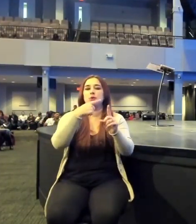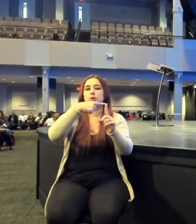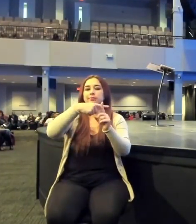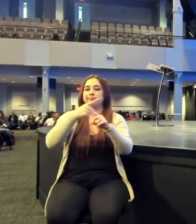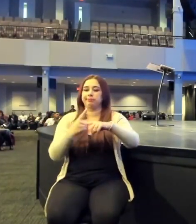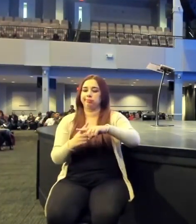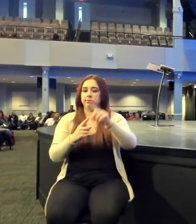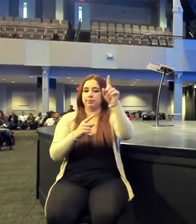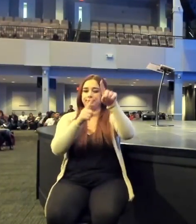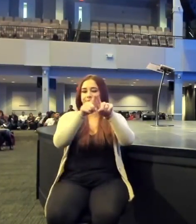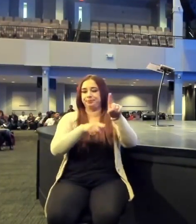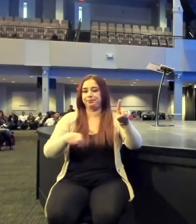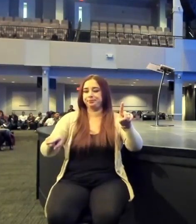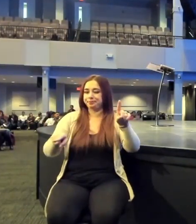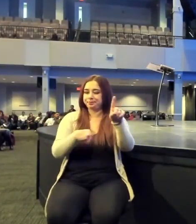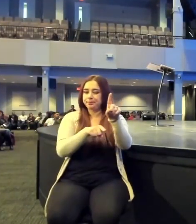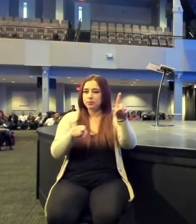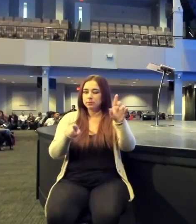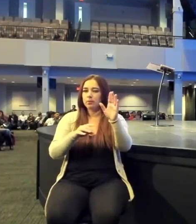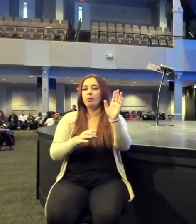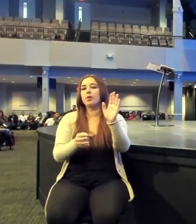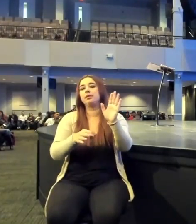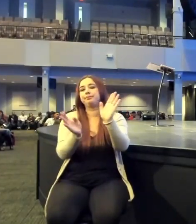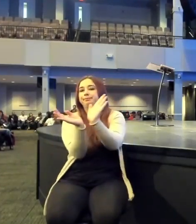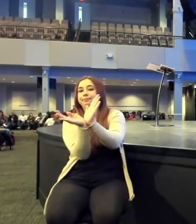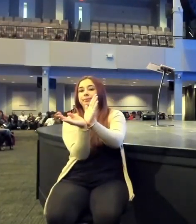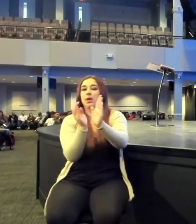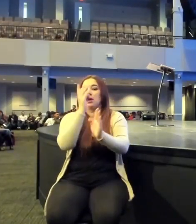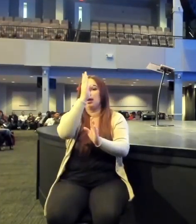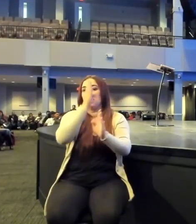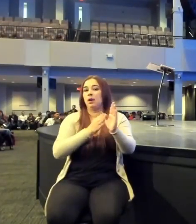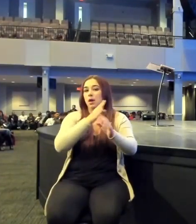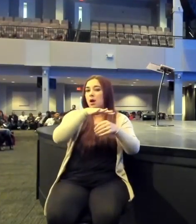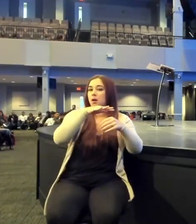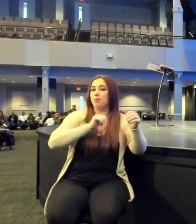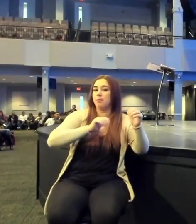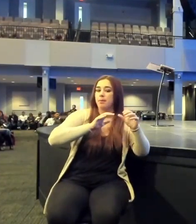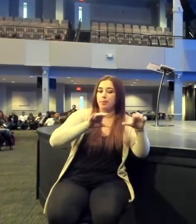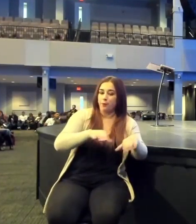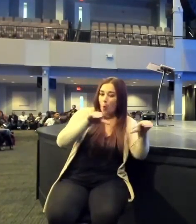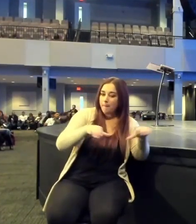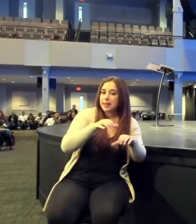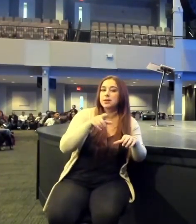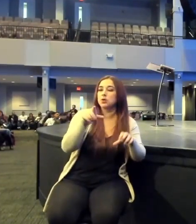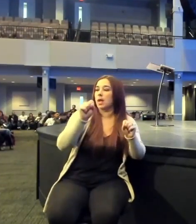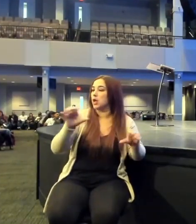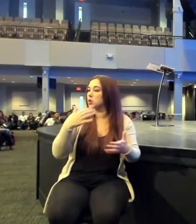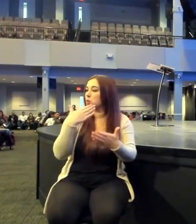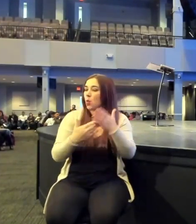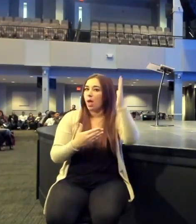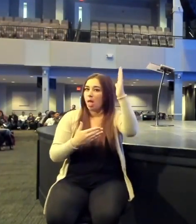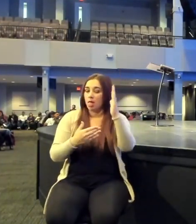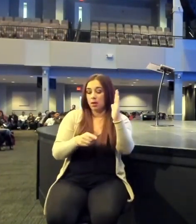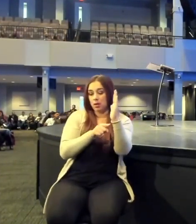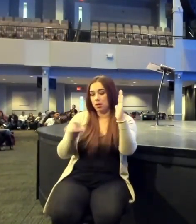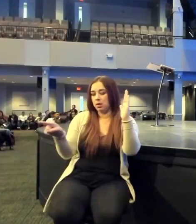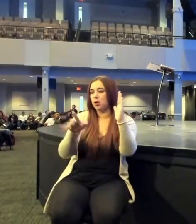it. And one is your performance, your ability to do well at something. The other was your stress